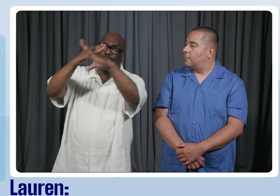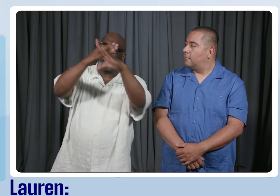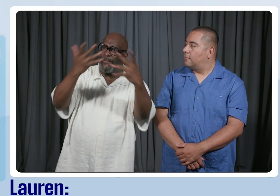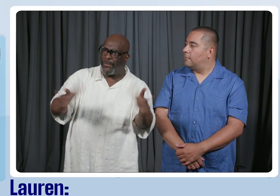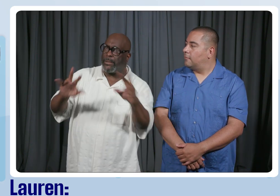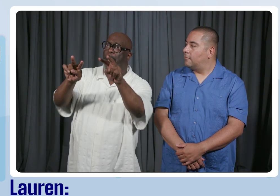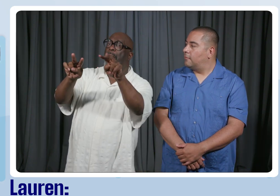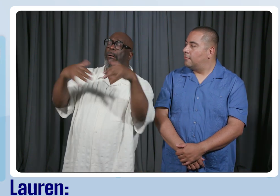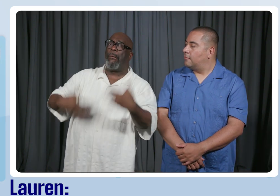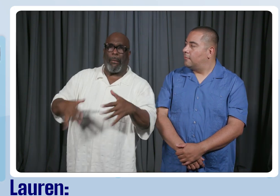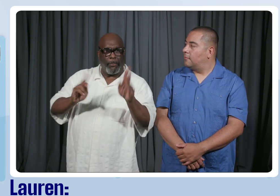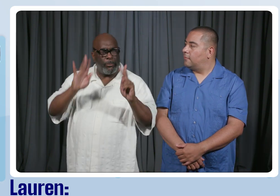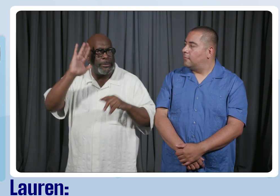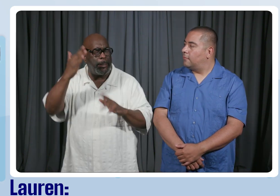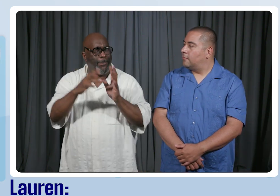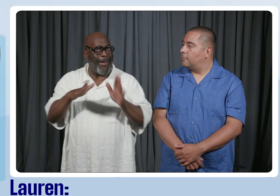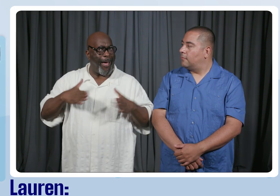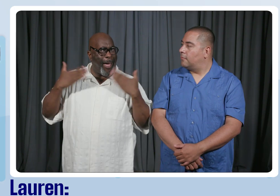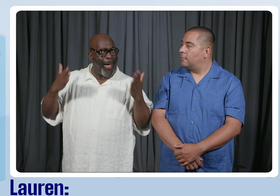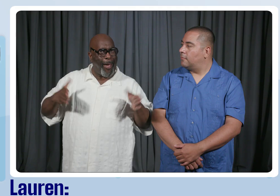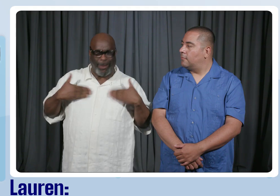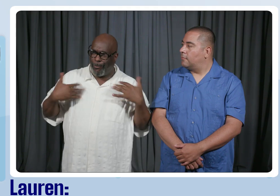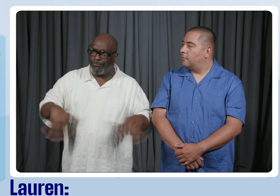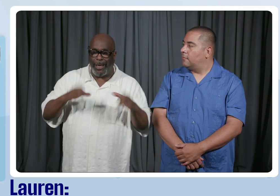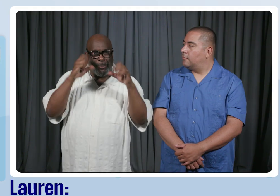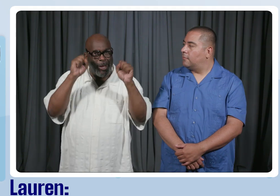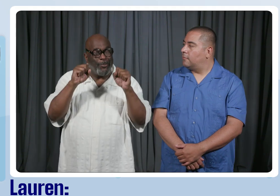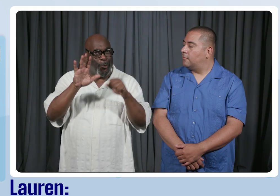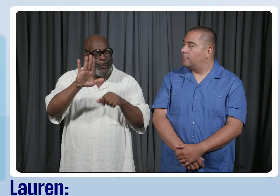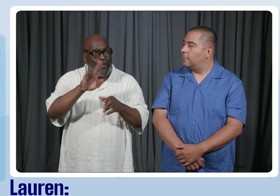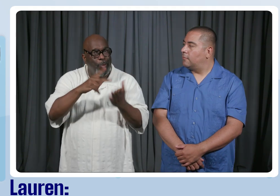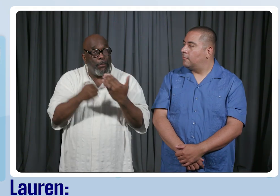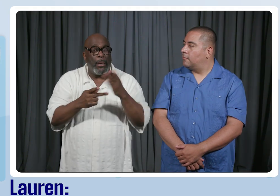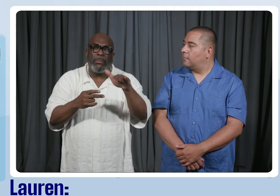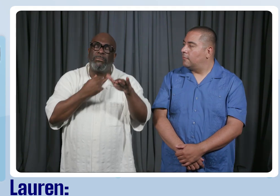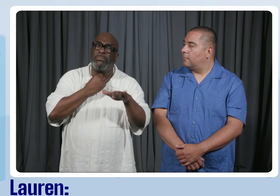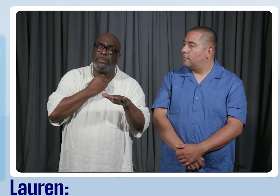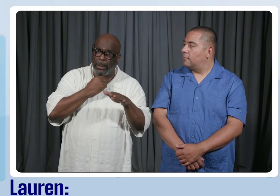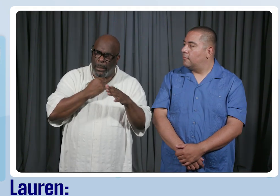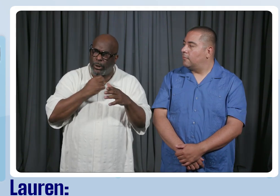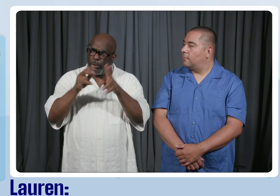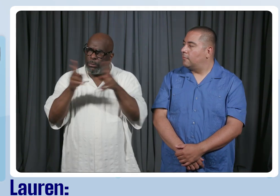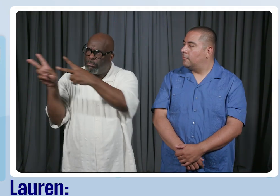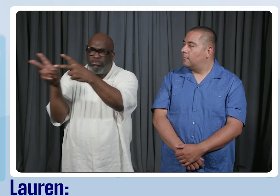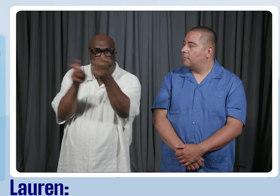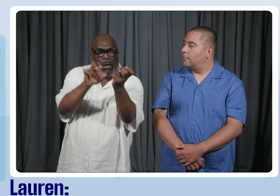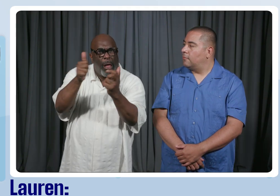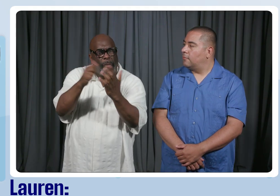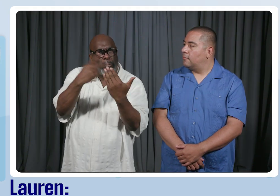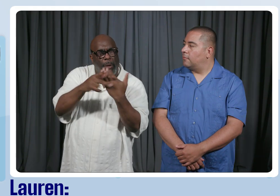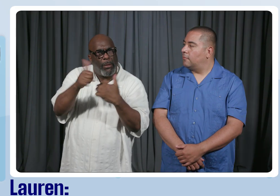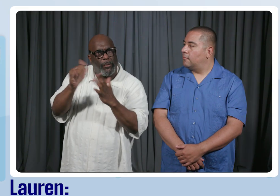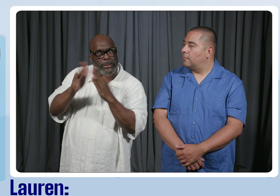they seem very happy with. It's really incredible. I'm just curious, was this modeled after another program in another